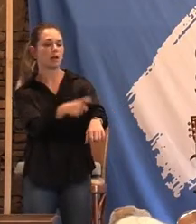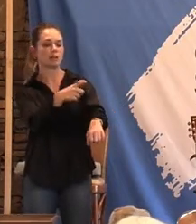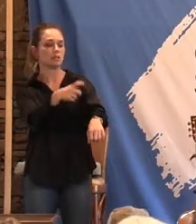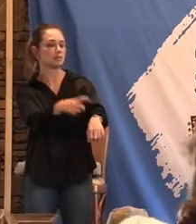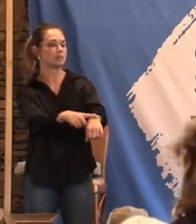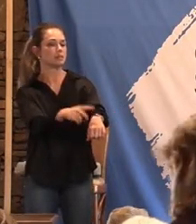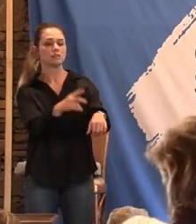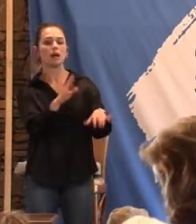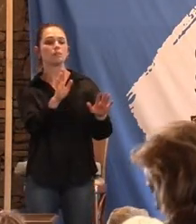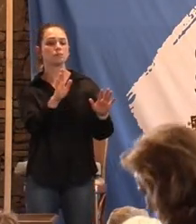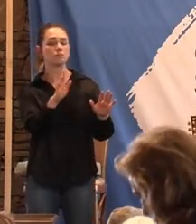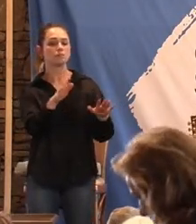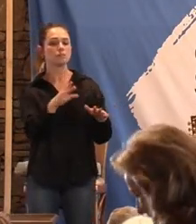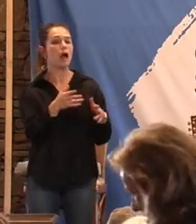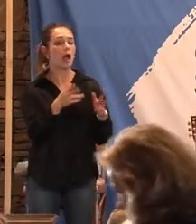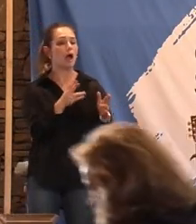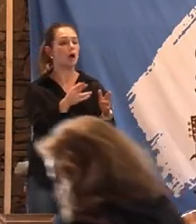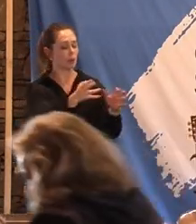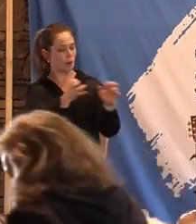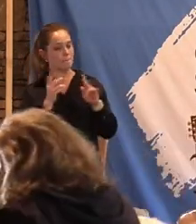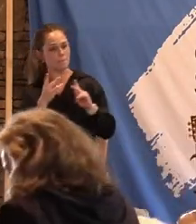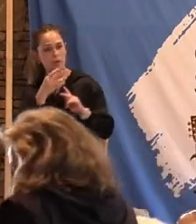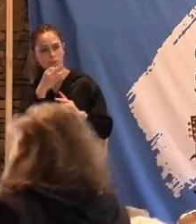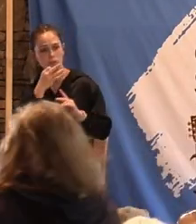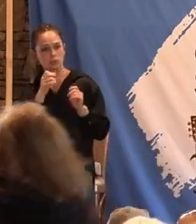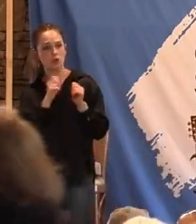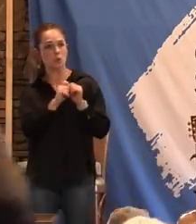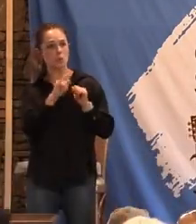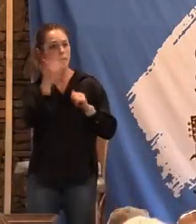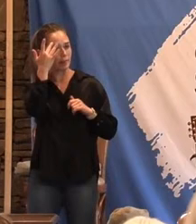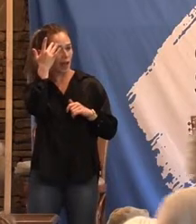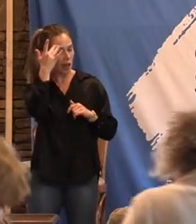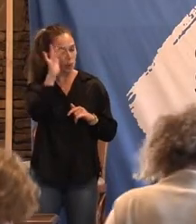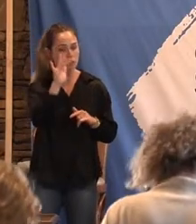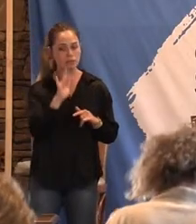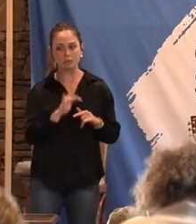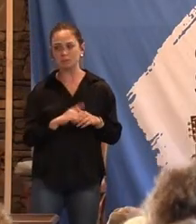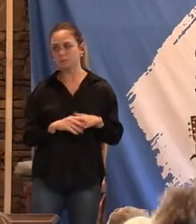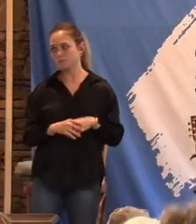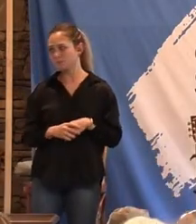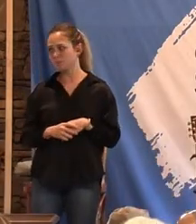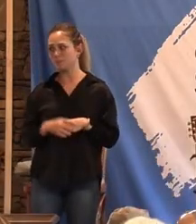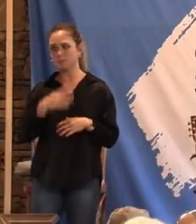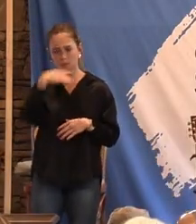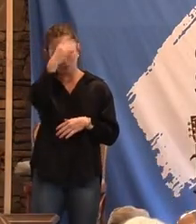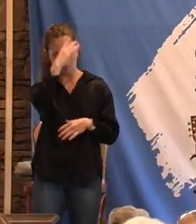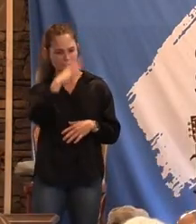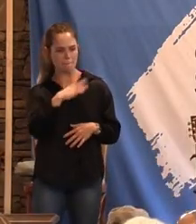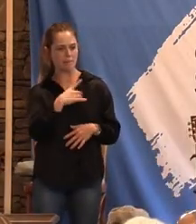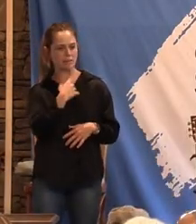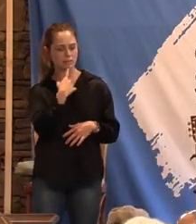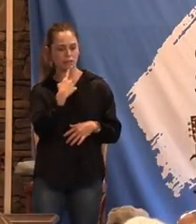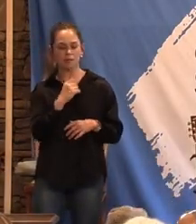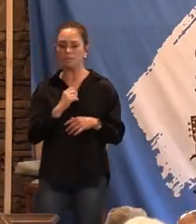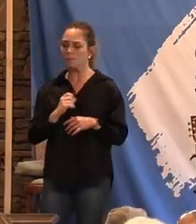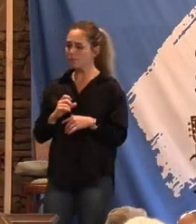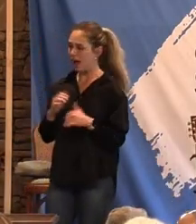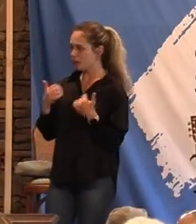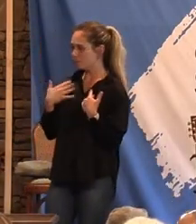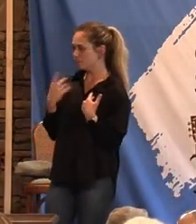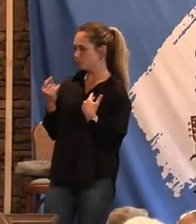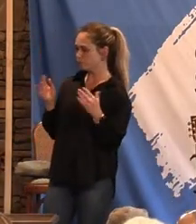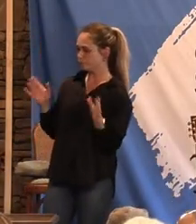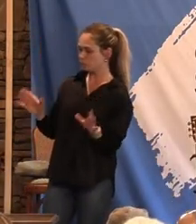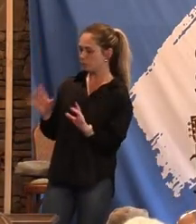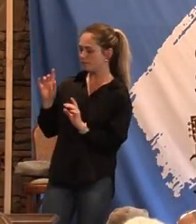and hurry up. Take your time and hurry up back here with that wisdom. And so so man says, well, I have to do something